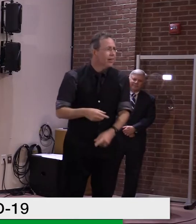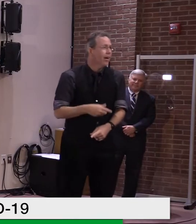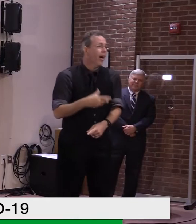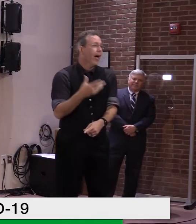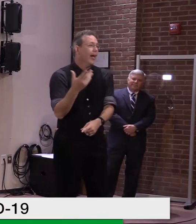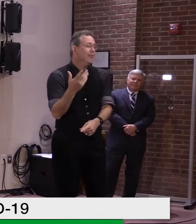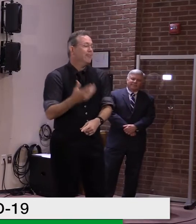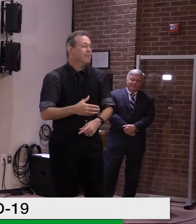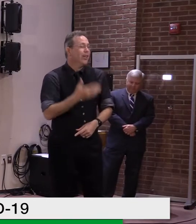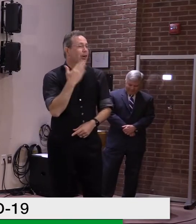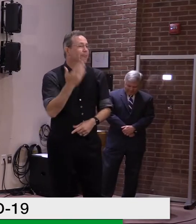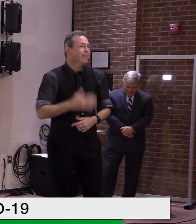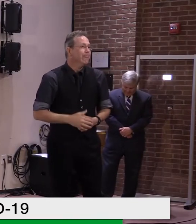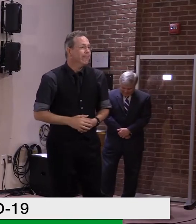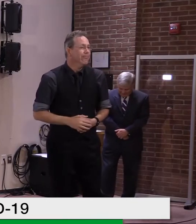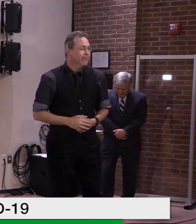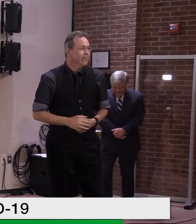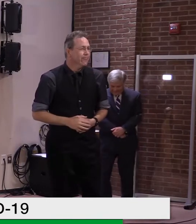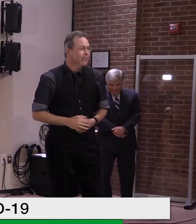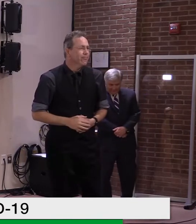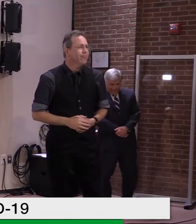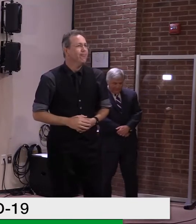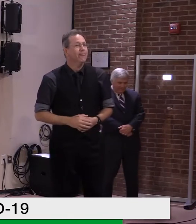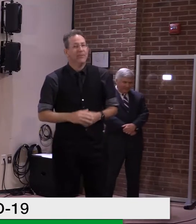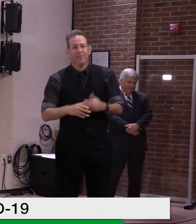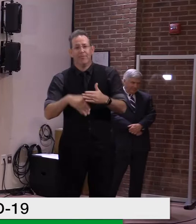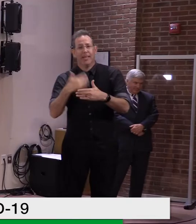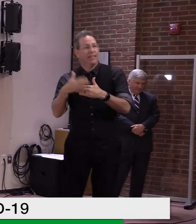Mike Donahue, the Islander.